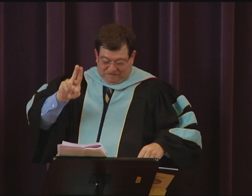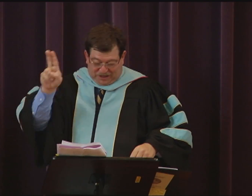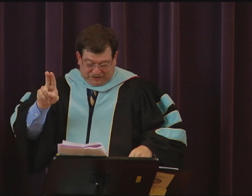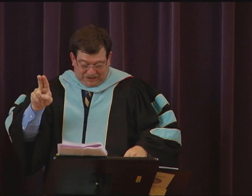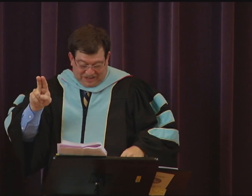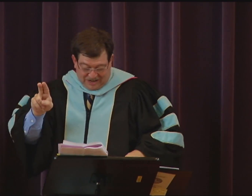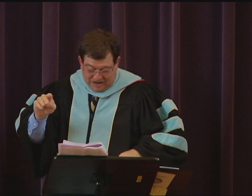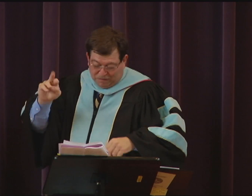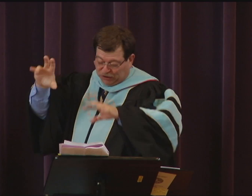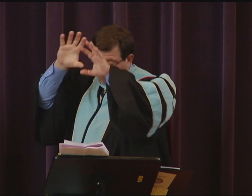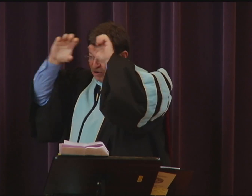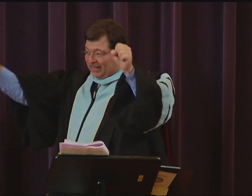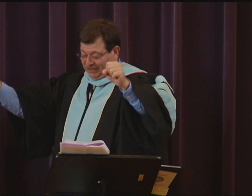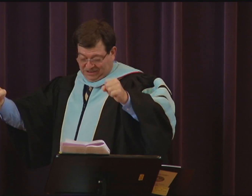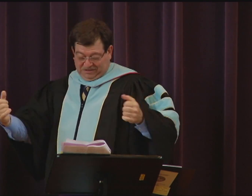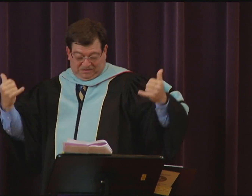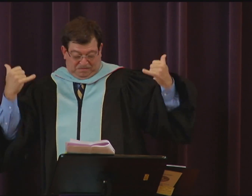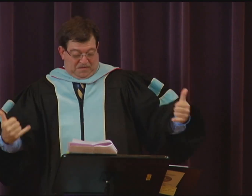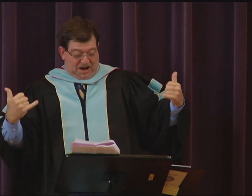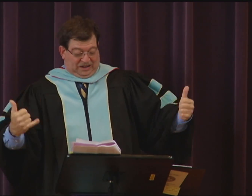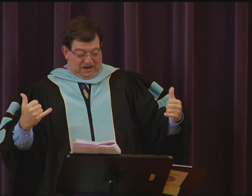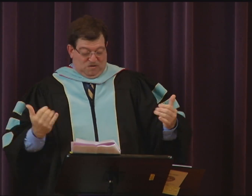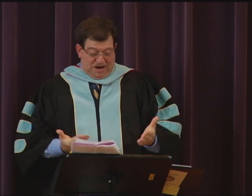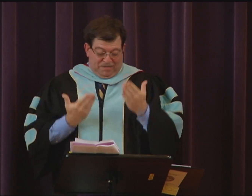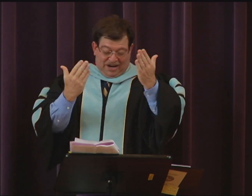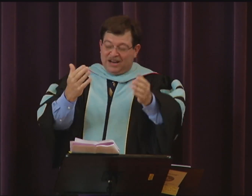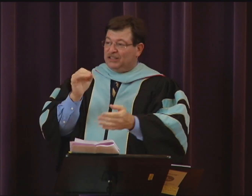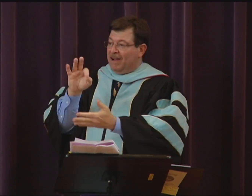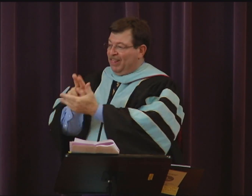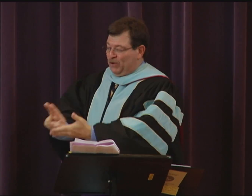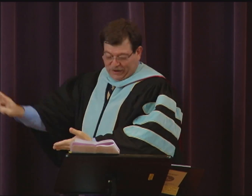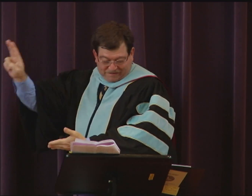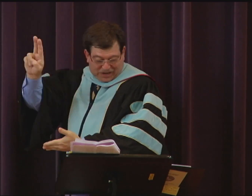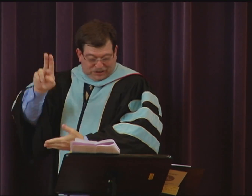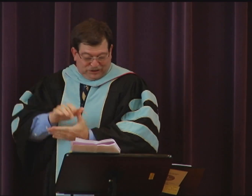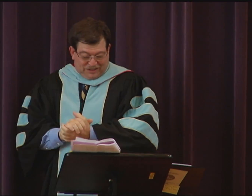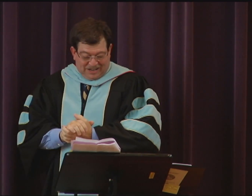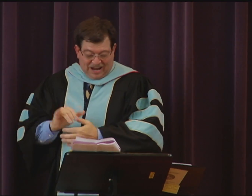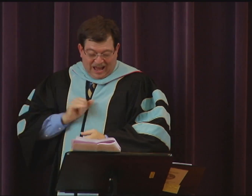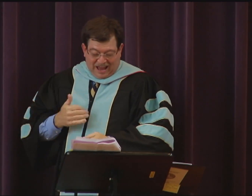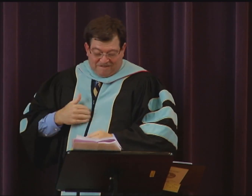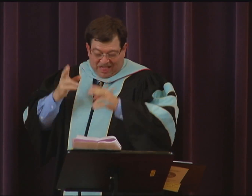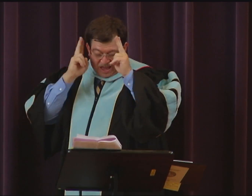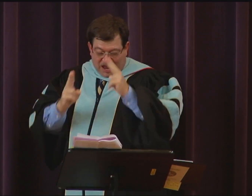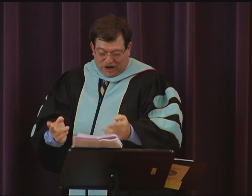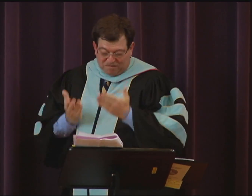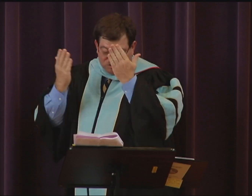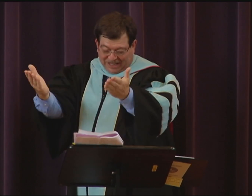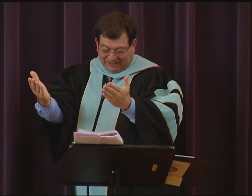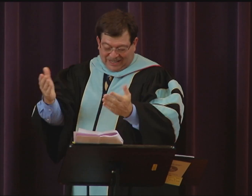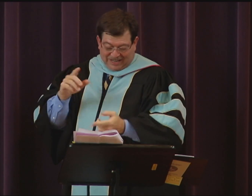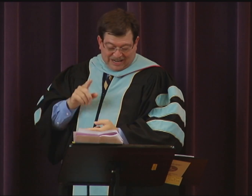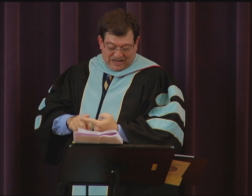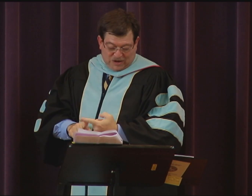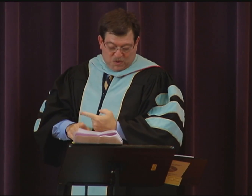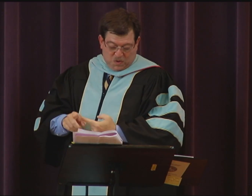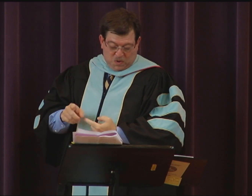As Provost of Gallaudet University, Mr. President, upon recommendation of the university, I have the honor of